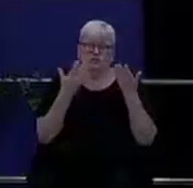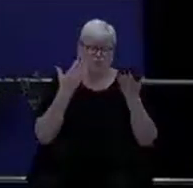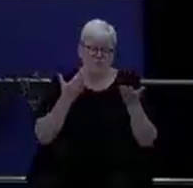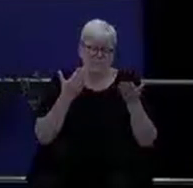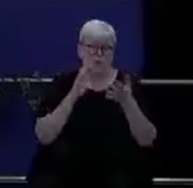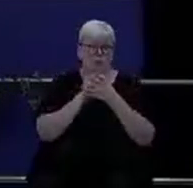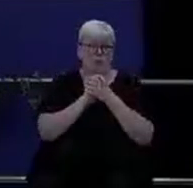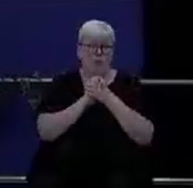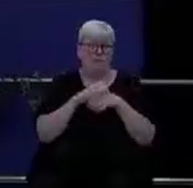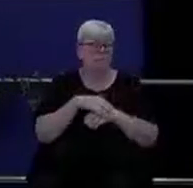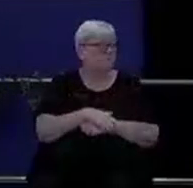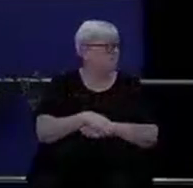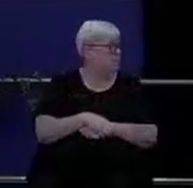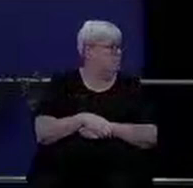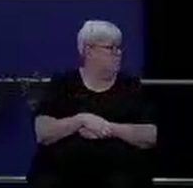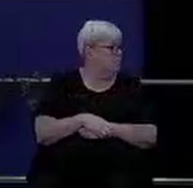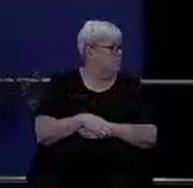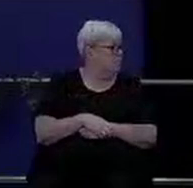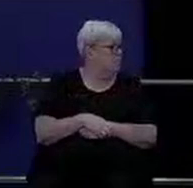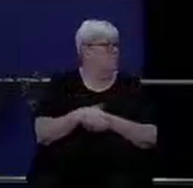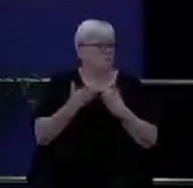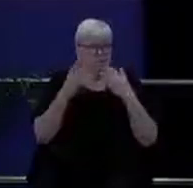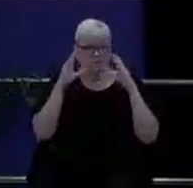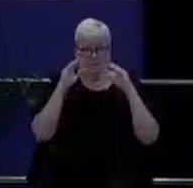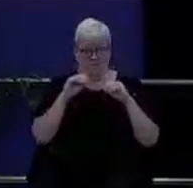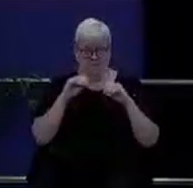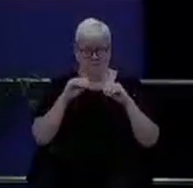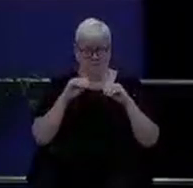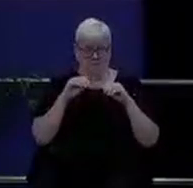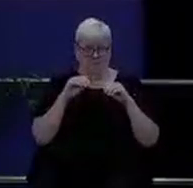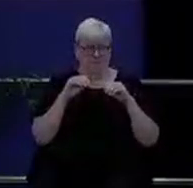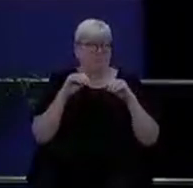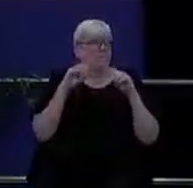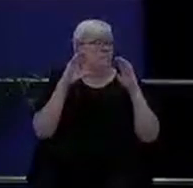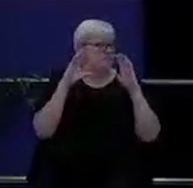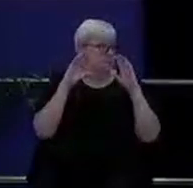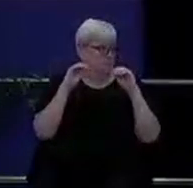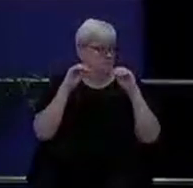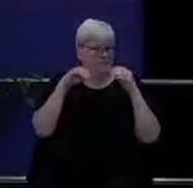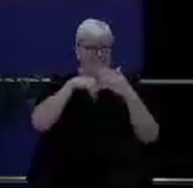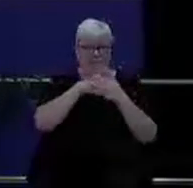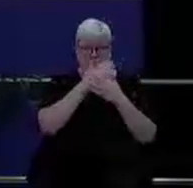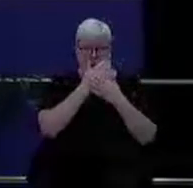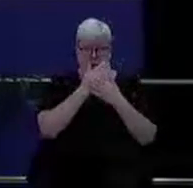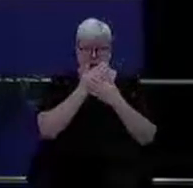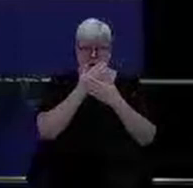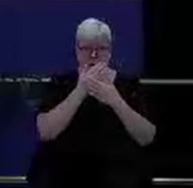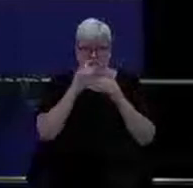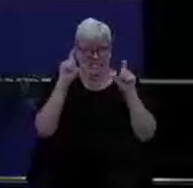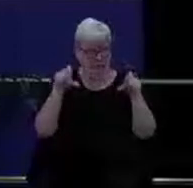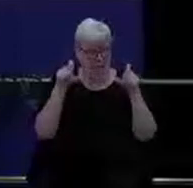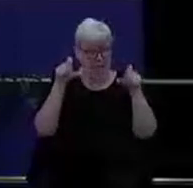think. It's an excellent note to end on. So, like I say, this ends this portion, but you're not allowed to go